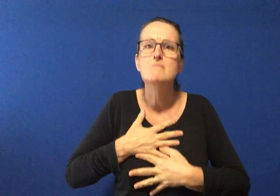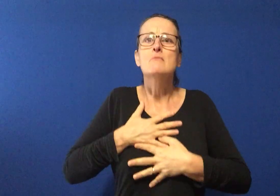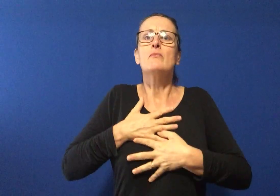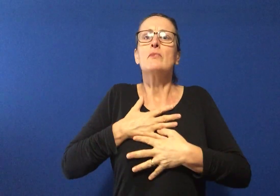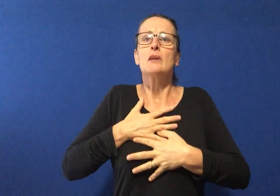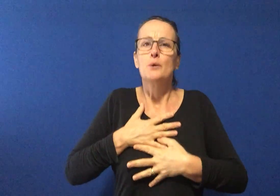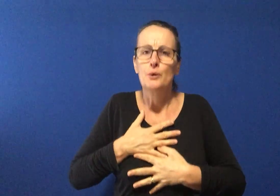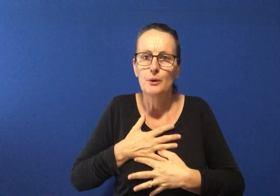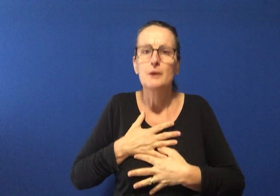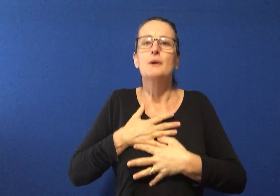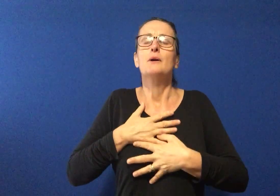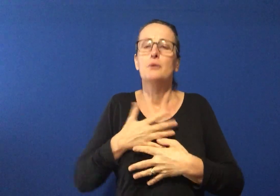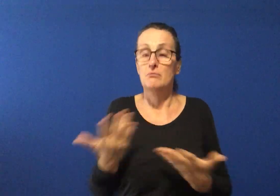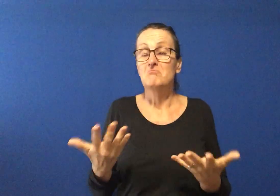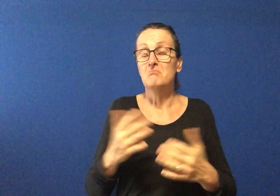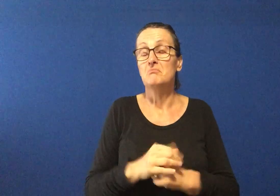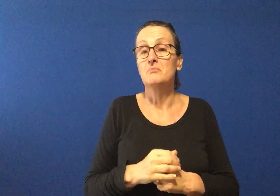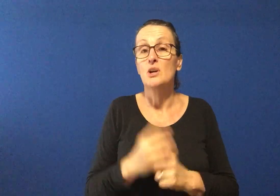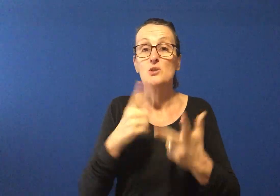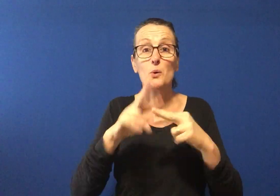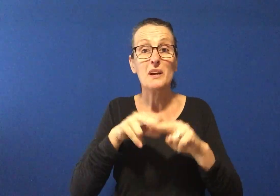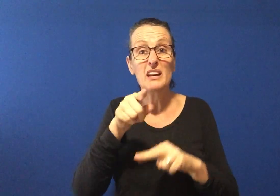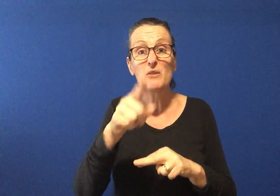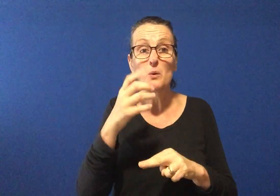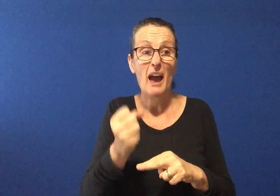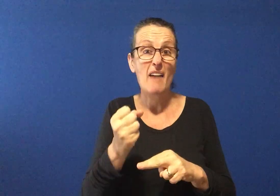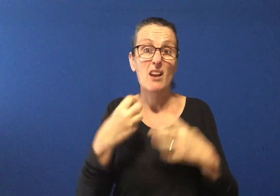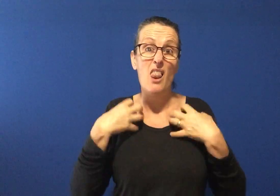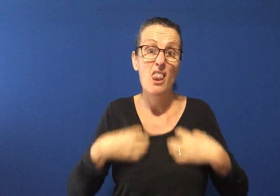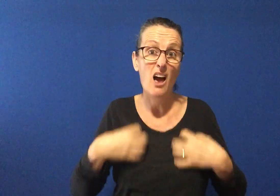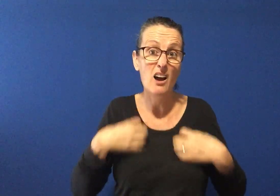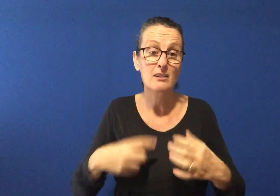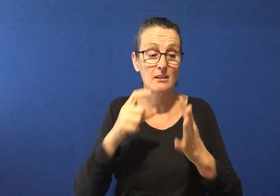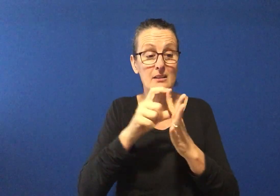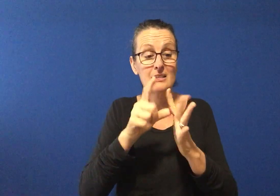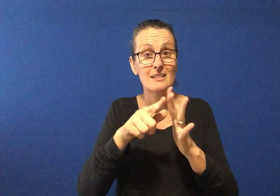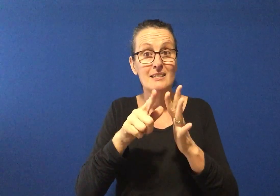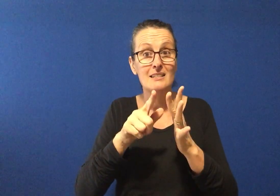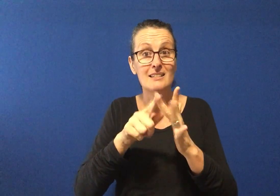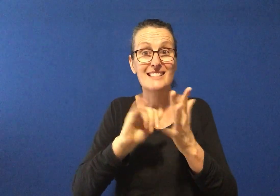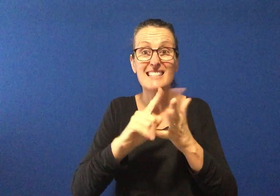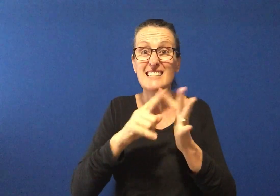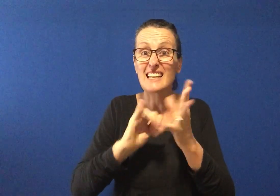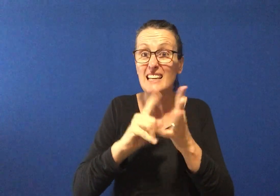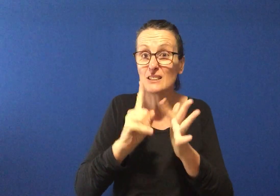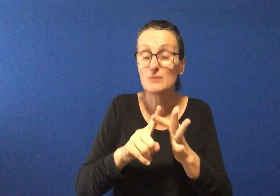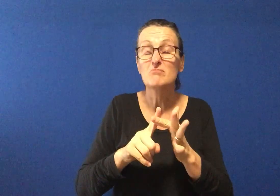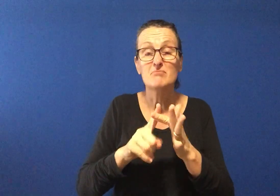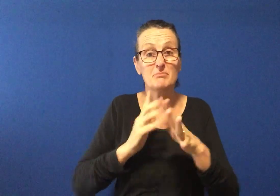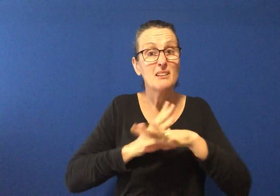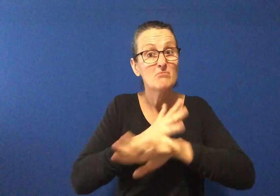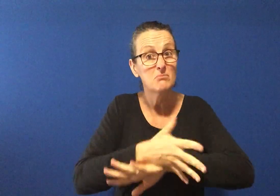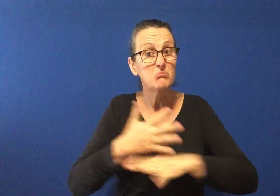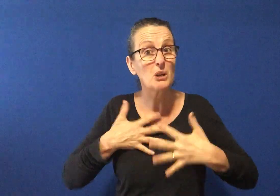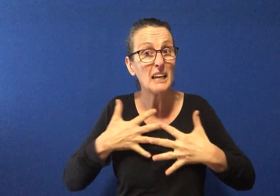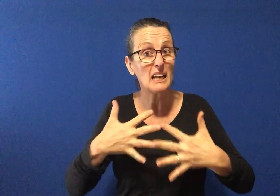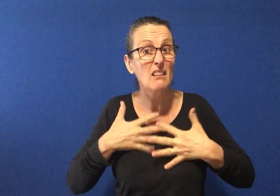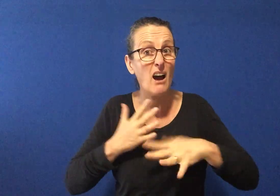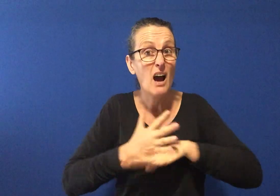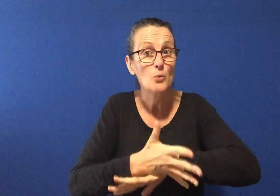breathing. And if you've got, say, chronic obstructive lung disease, already the work of breathing is harder than otherwise. So what's the takeaway for people